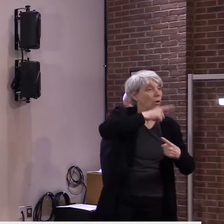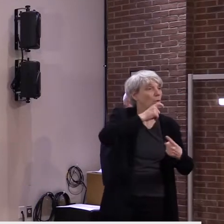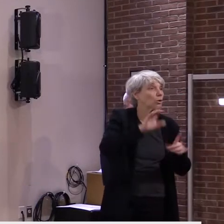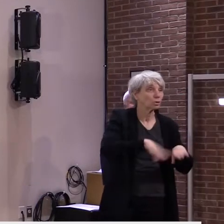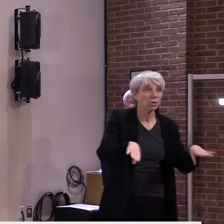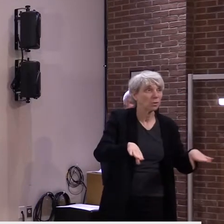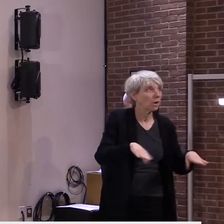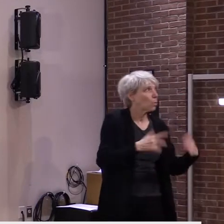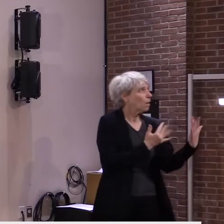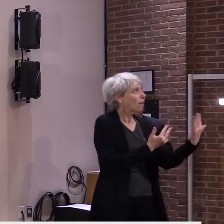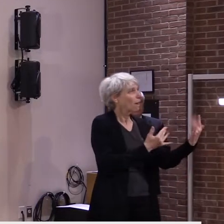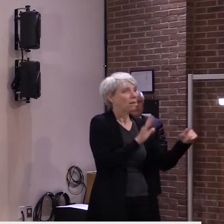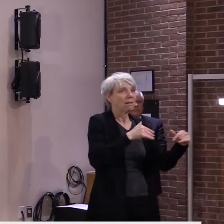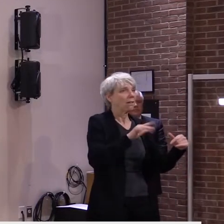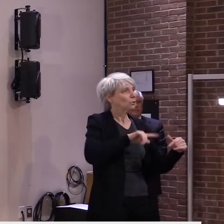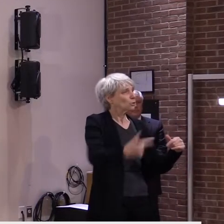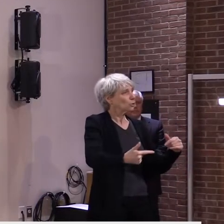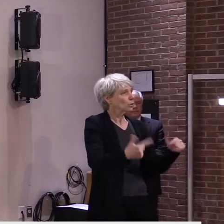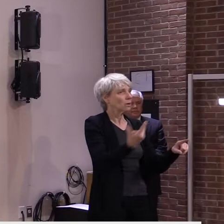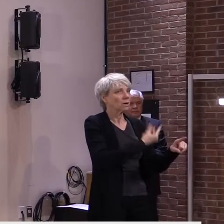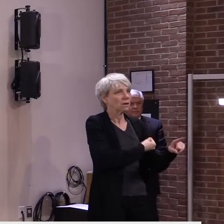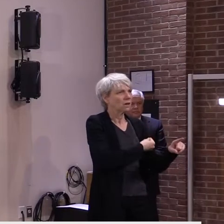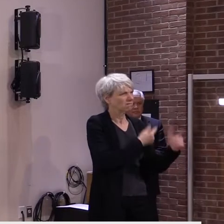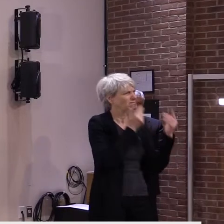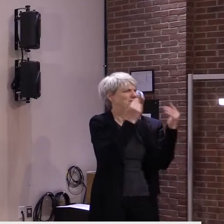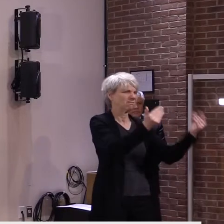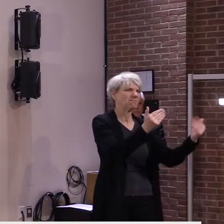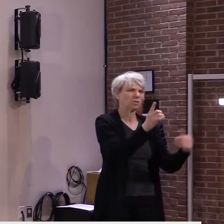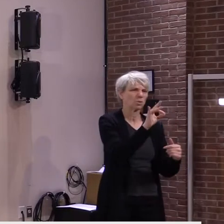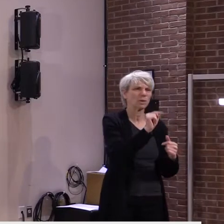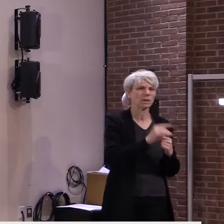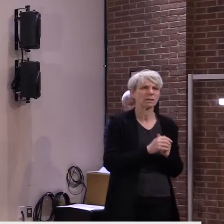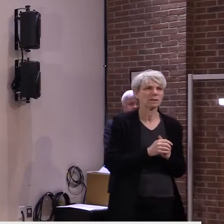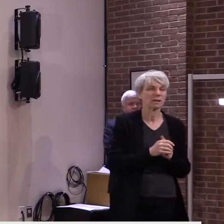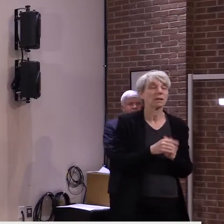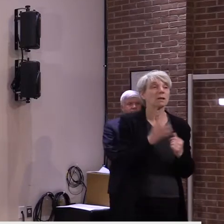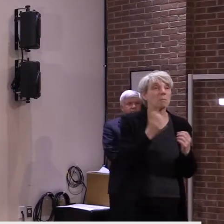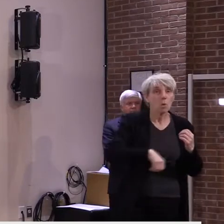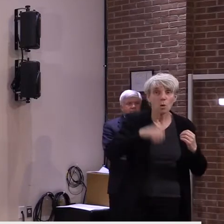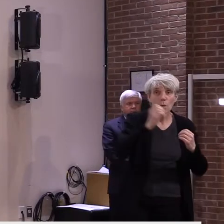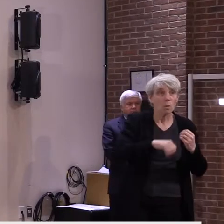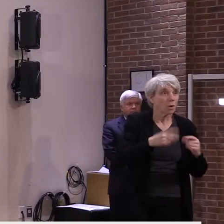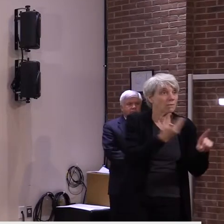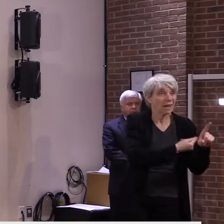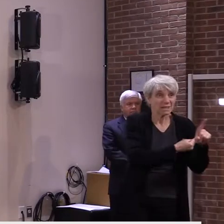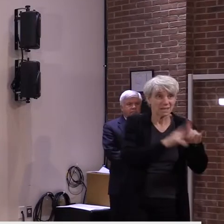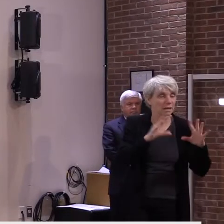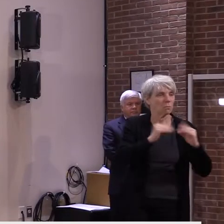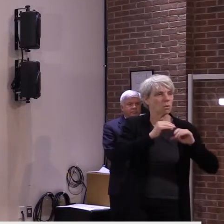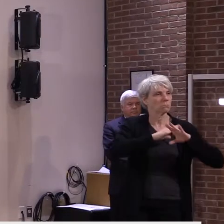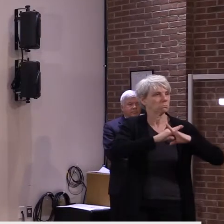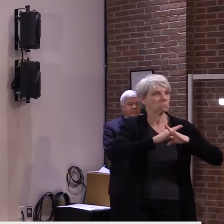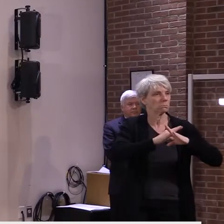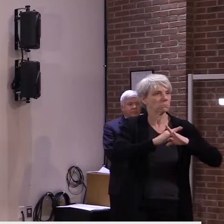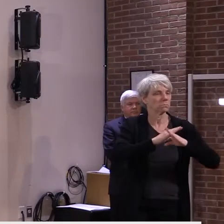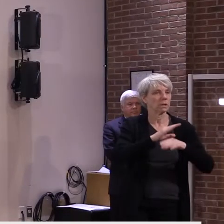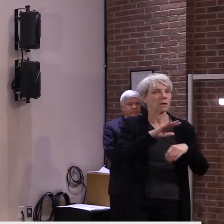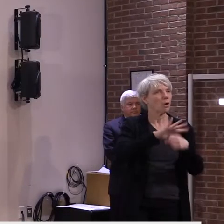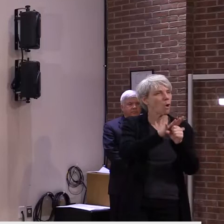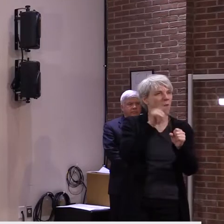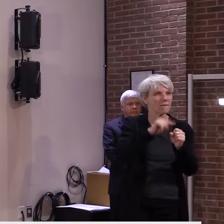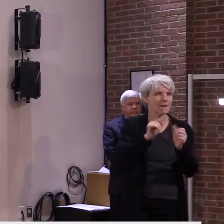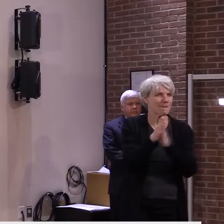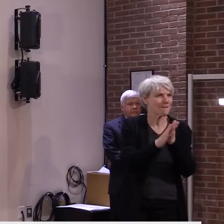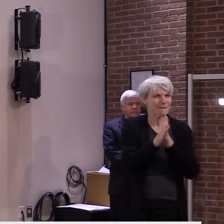get vaccinated. As I said, the more people who are vaccinated, the fewer chances the virus has to move on to the next person.